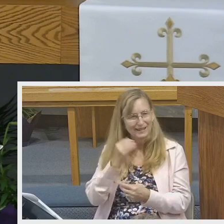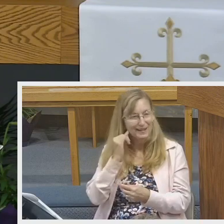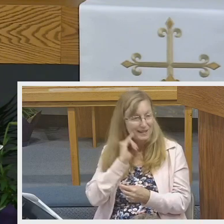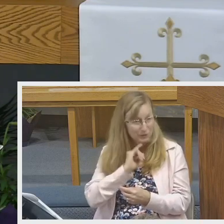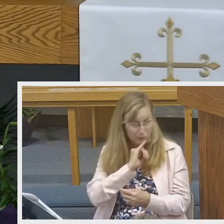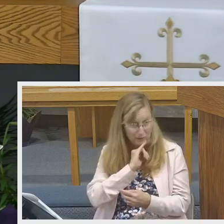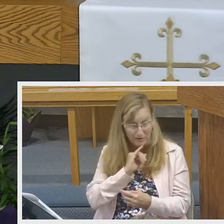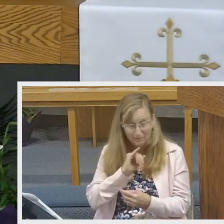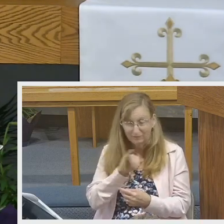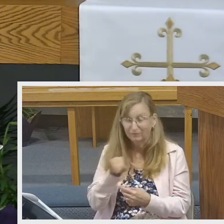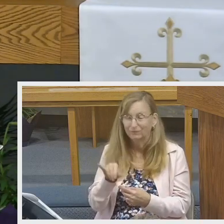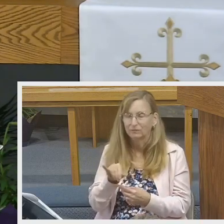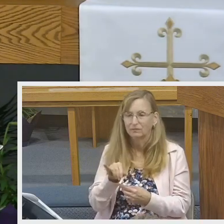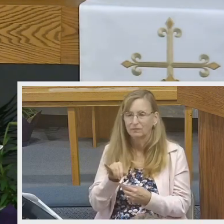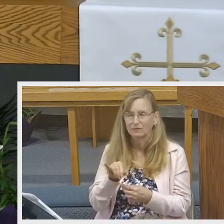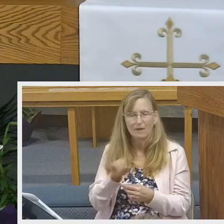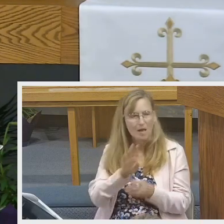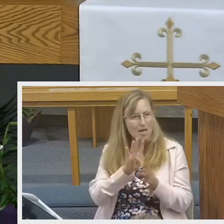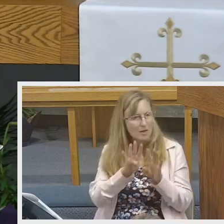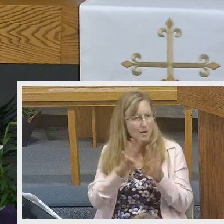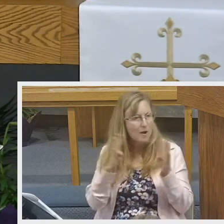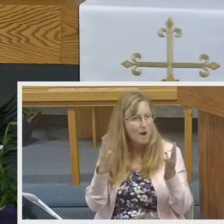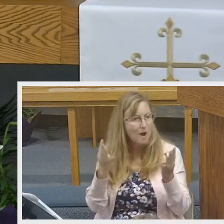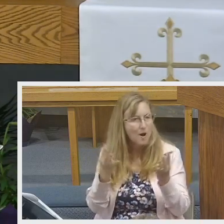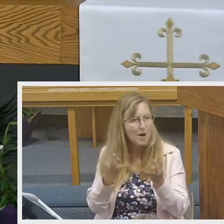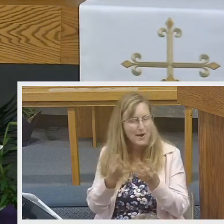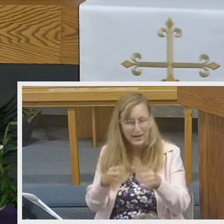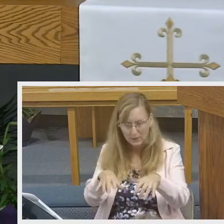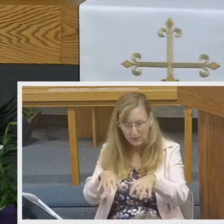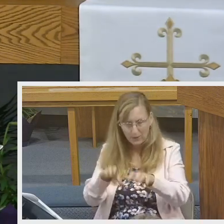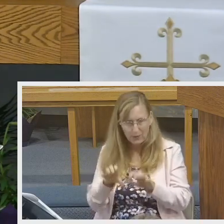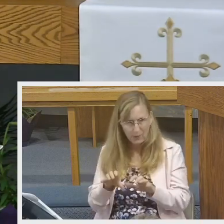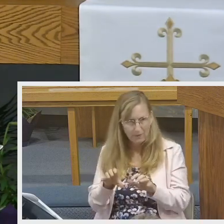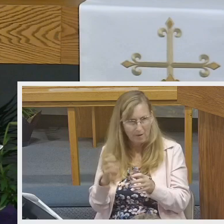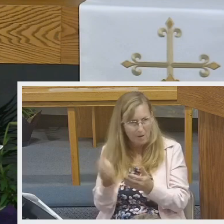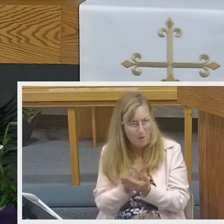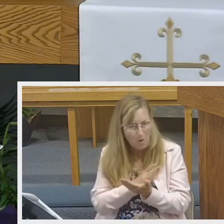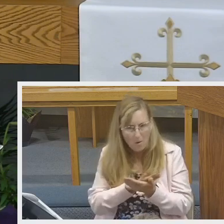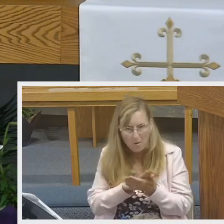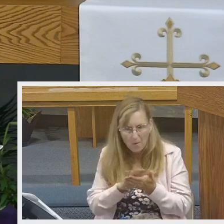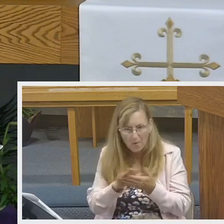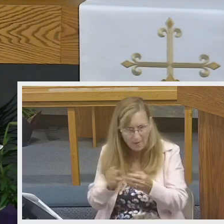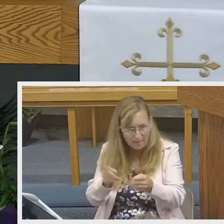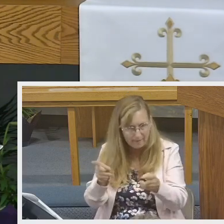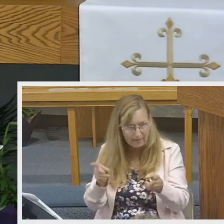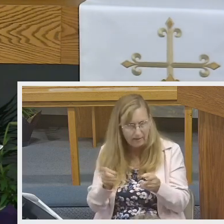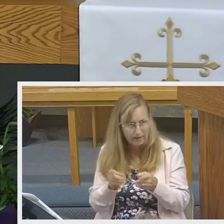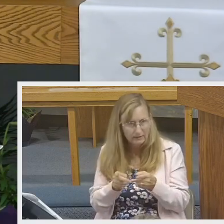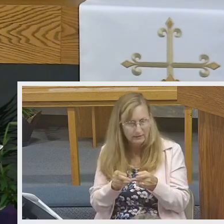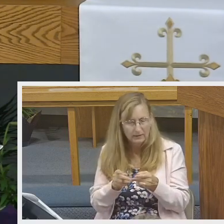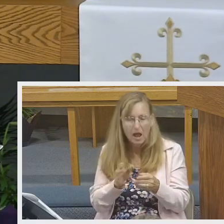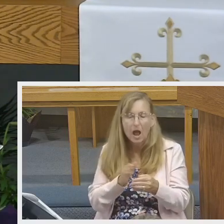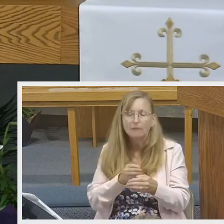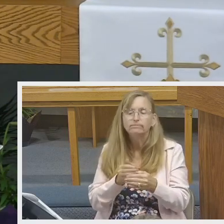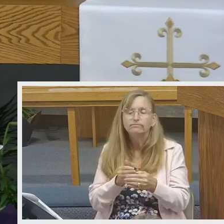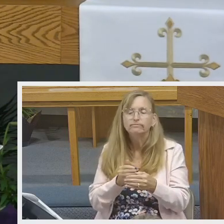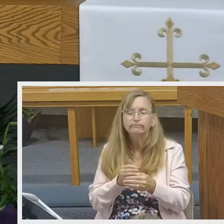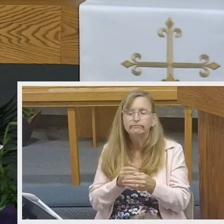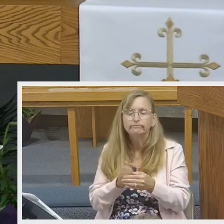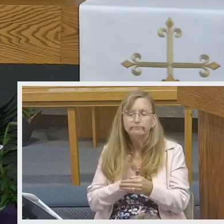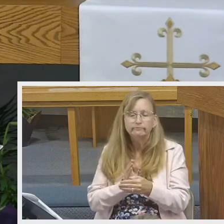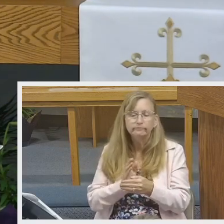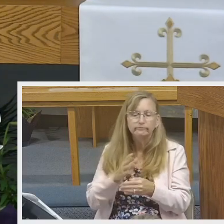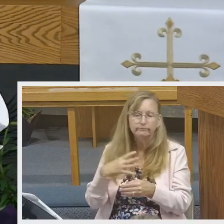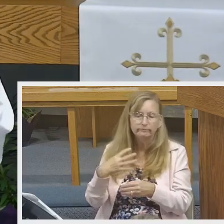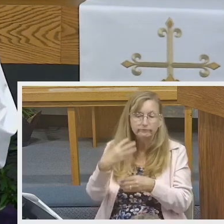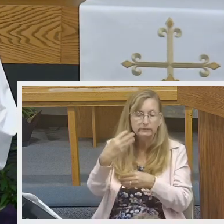Tomb. The Garden Tomb is a sacred site just outside the walls of the old city of Jerusalem.